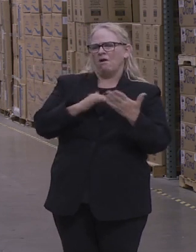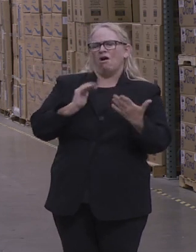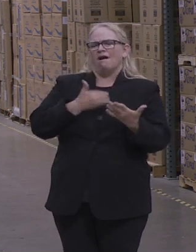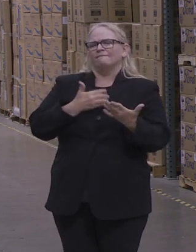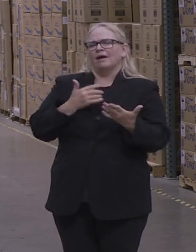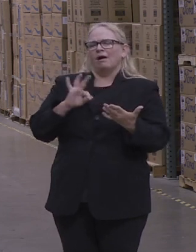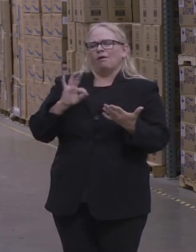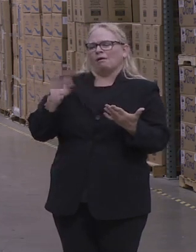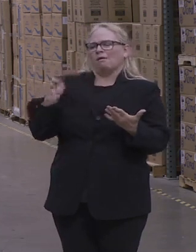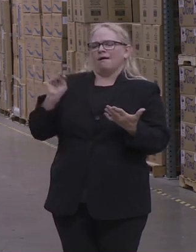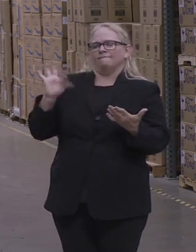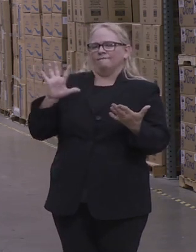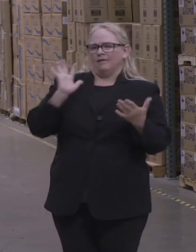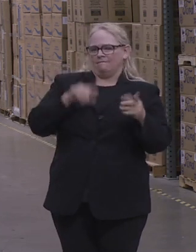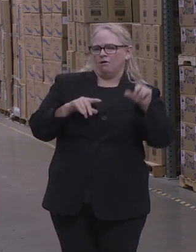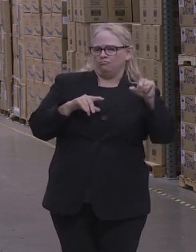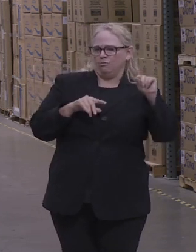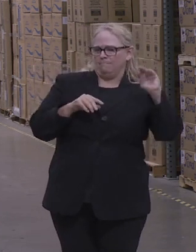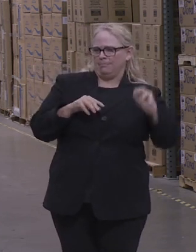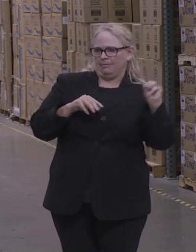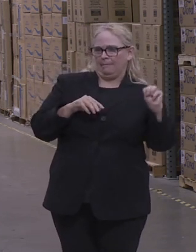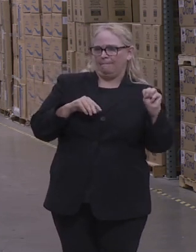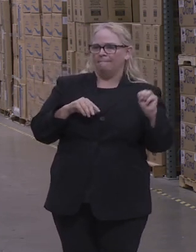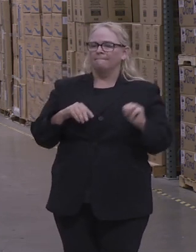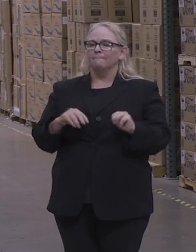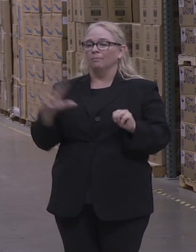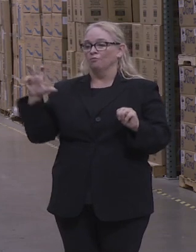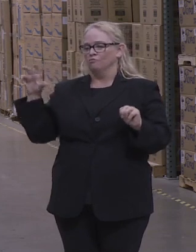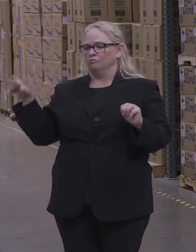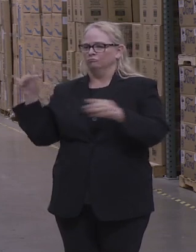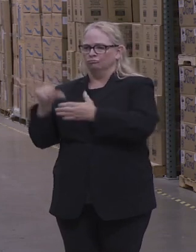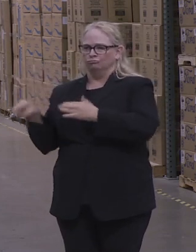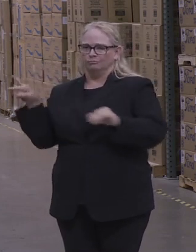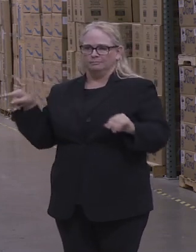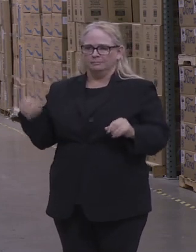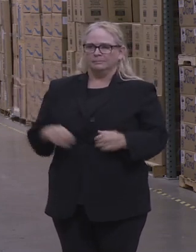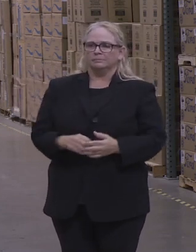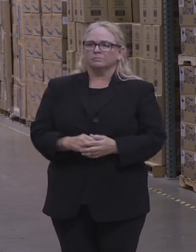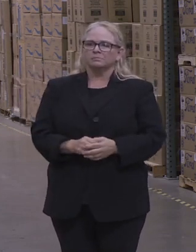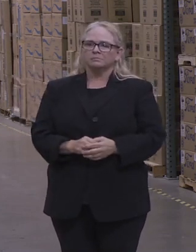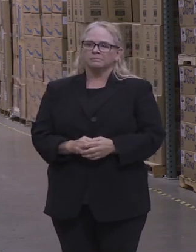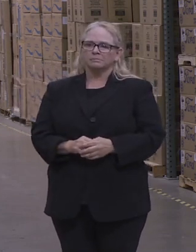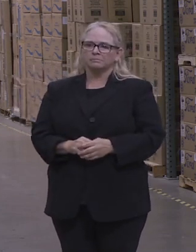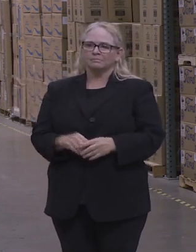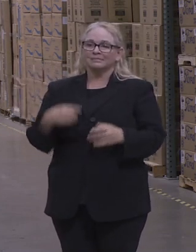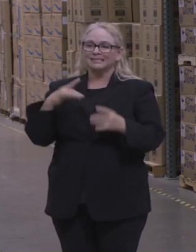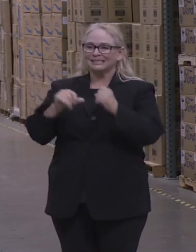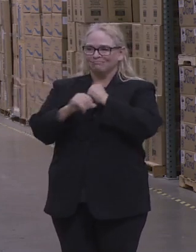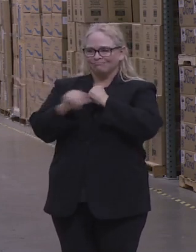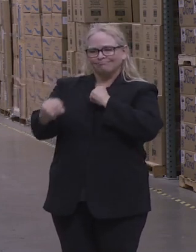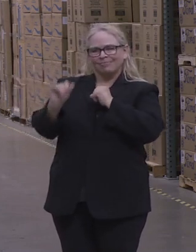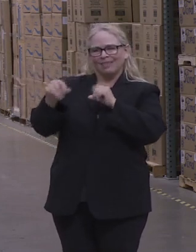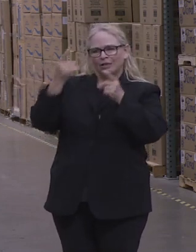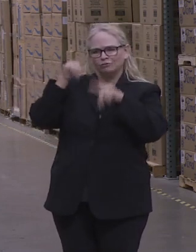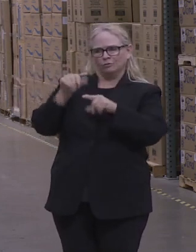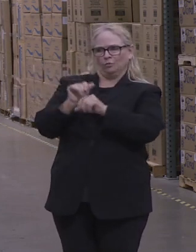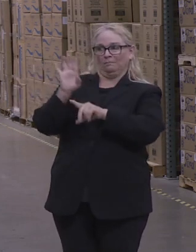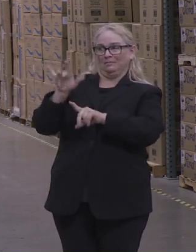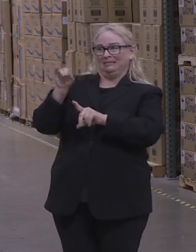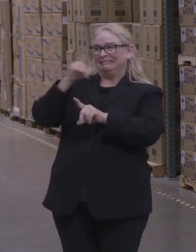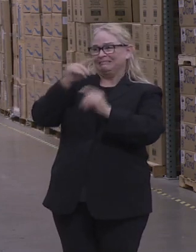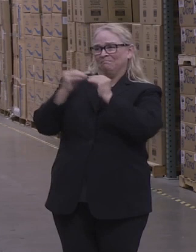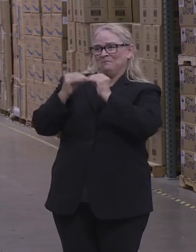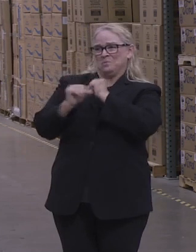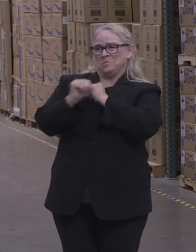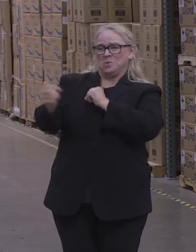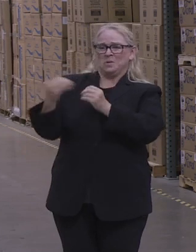N95 procurement. So we just established a new framework to extend as a bridge contract to be able to draw down